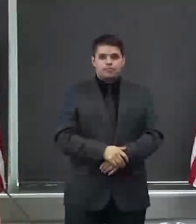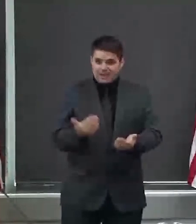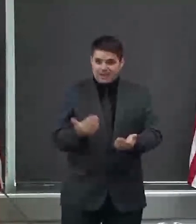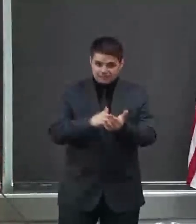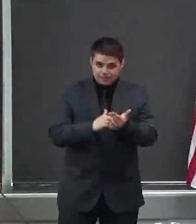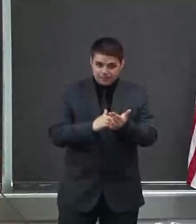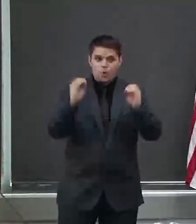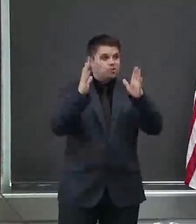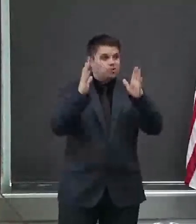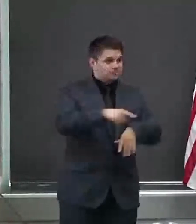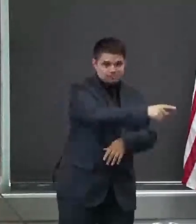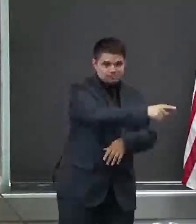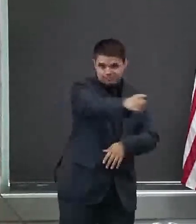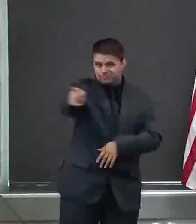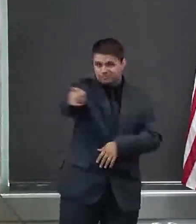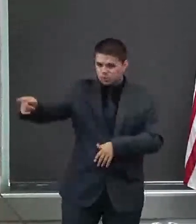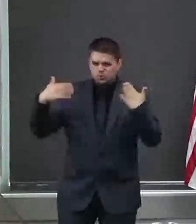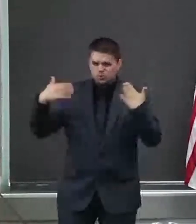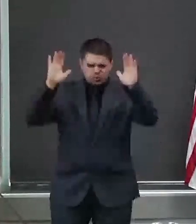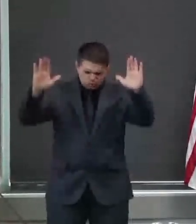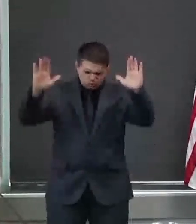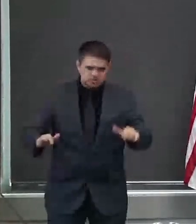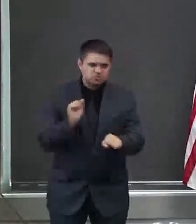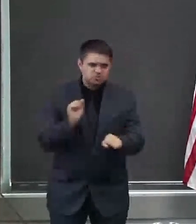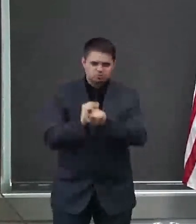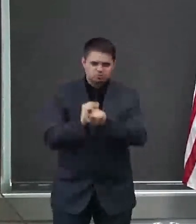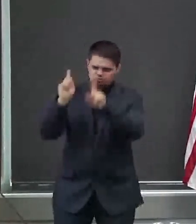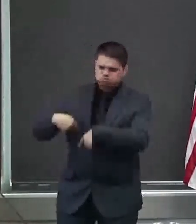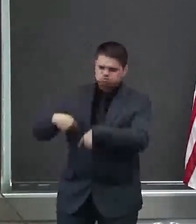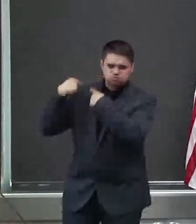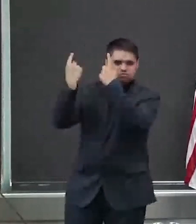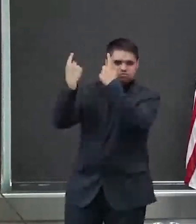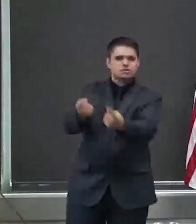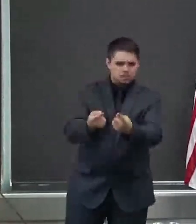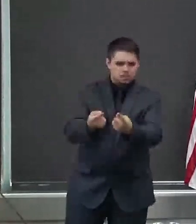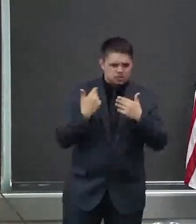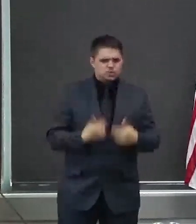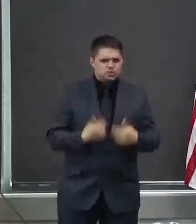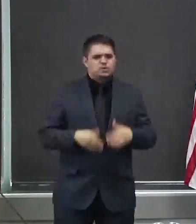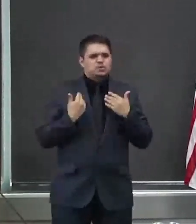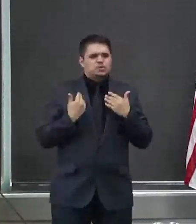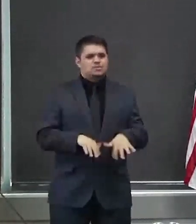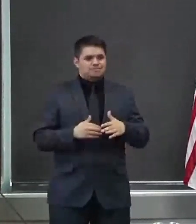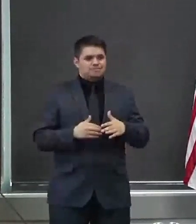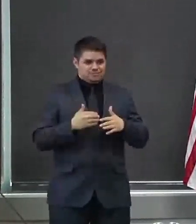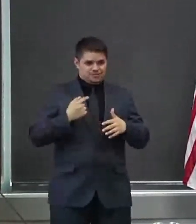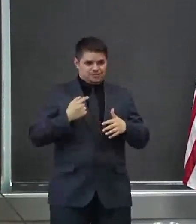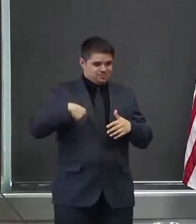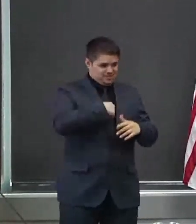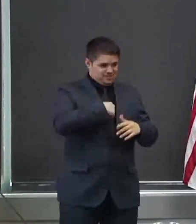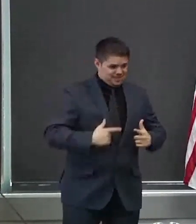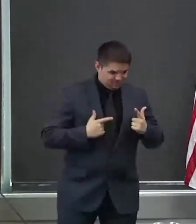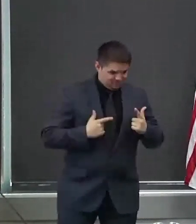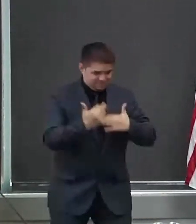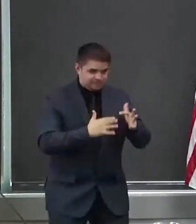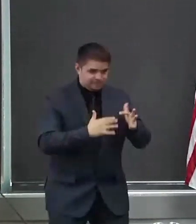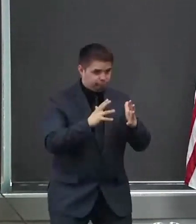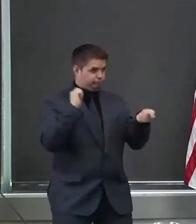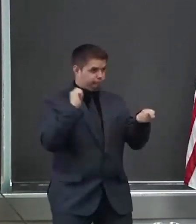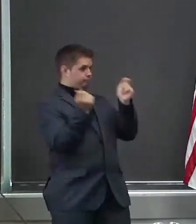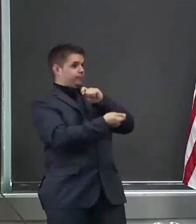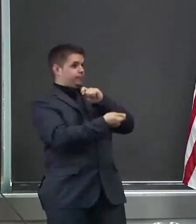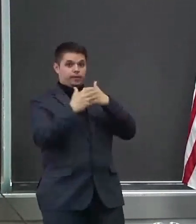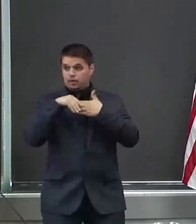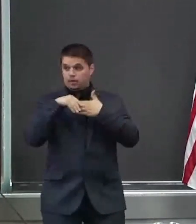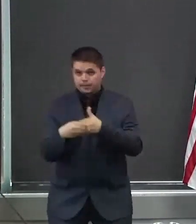making really tough sacrifices. We have really changed how we live. I just want to encourage Oregonians